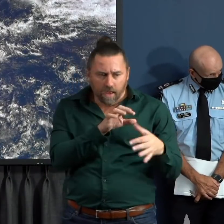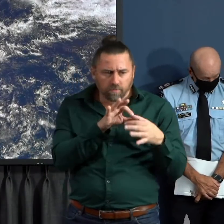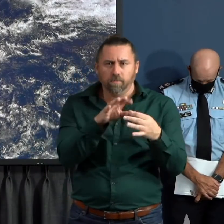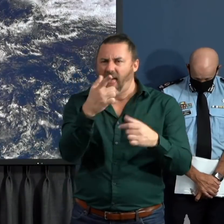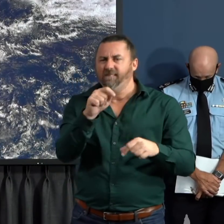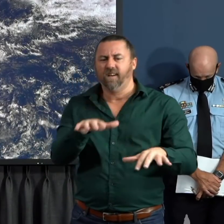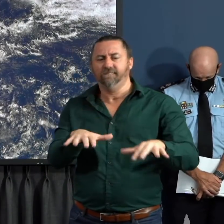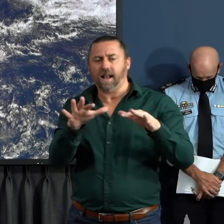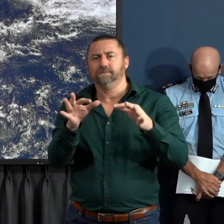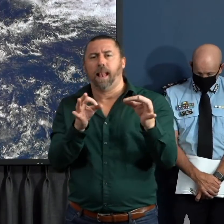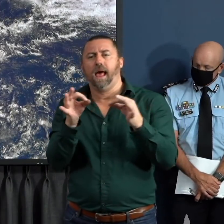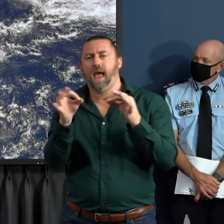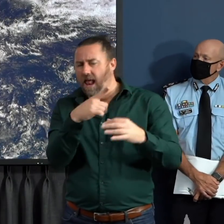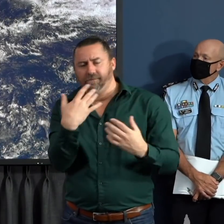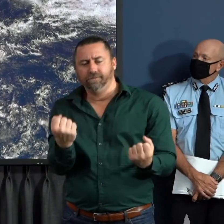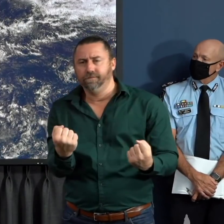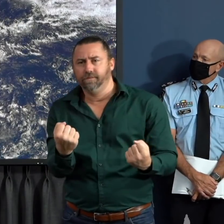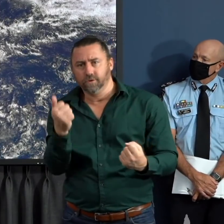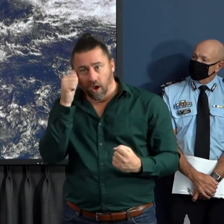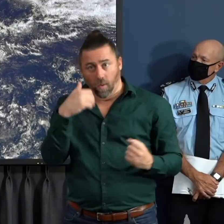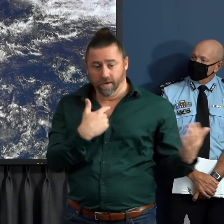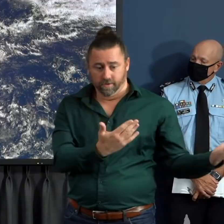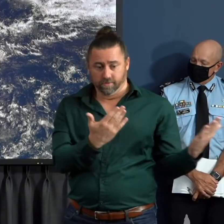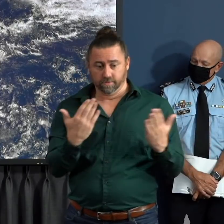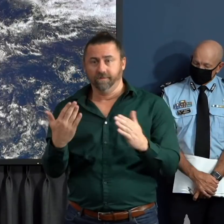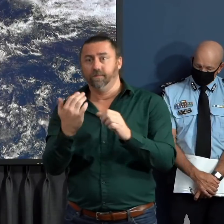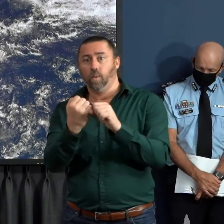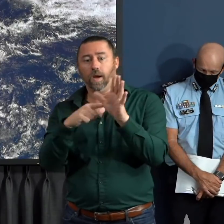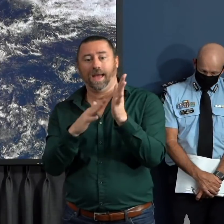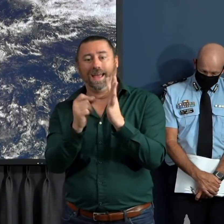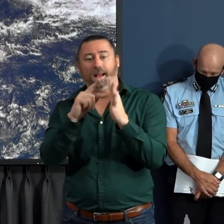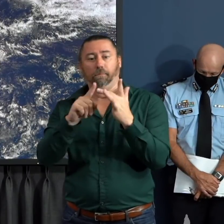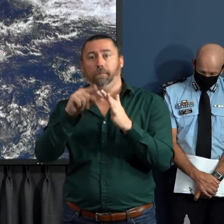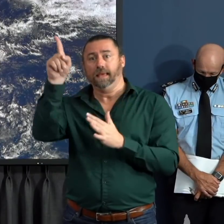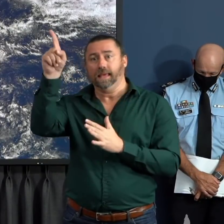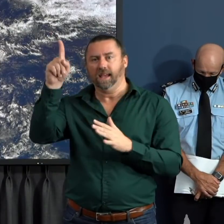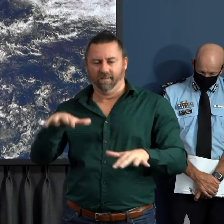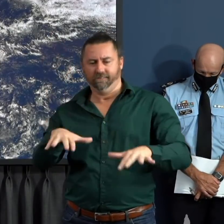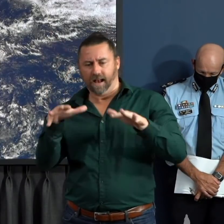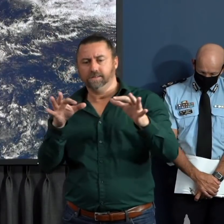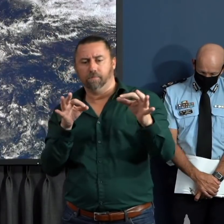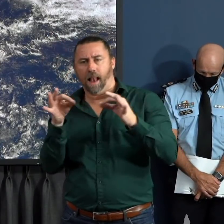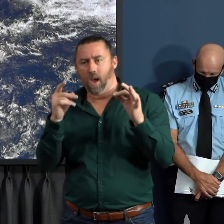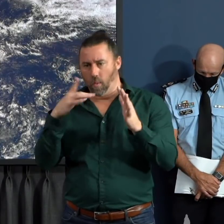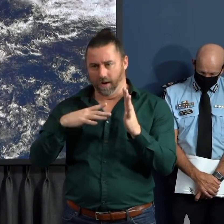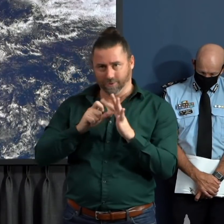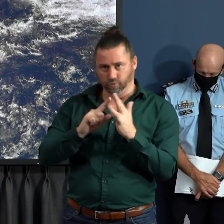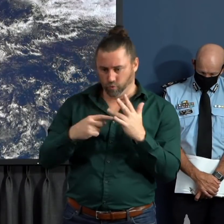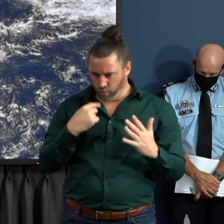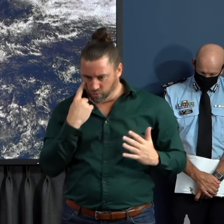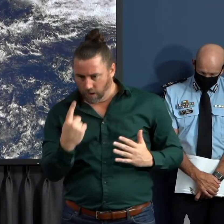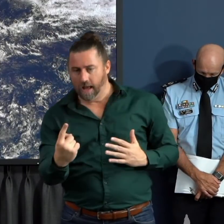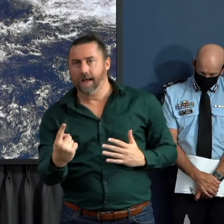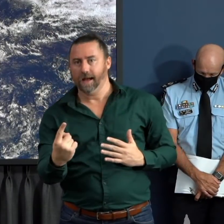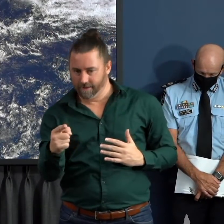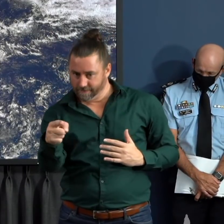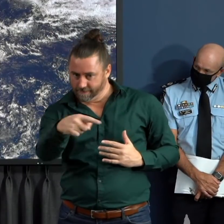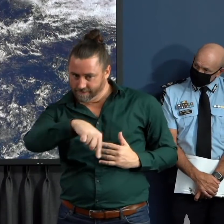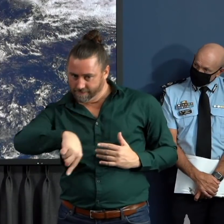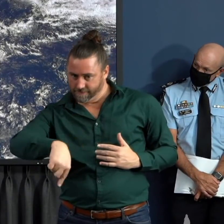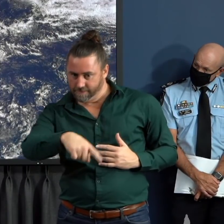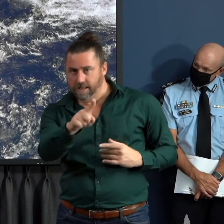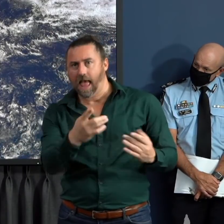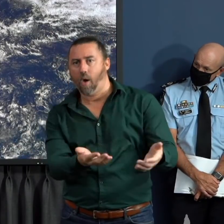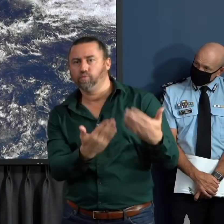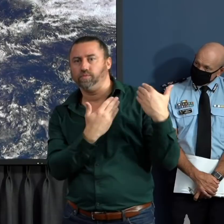plans. So the other day, when we got the flood plan for Gympie that came into us, we evacuated that area. So we